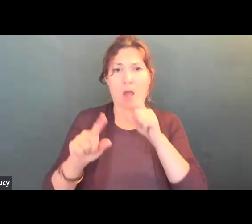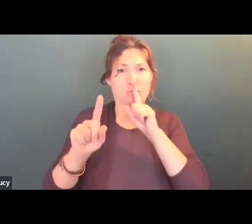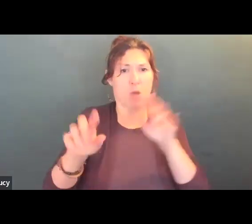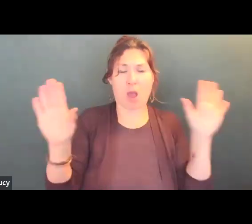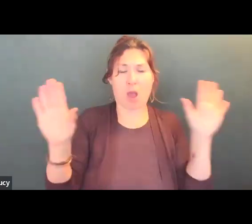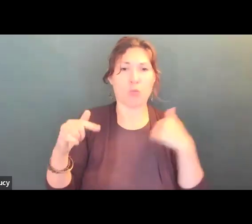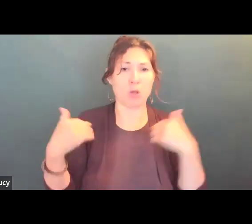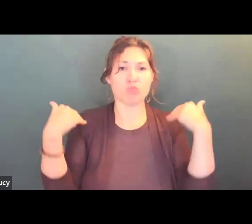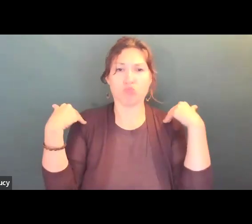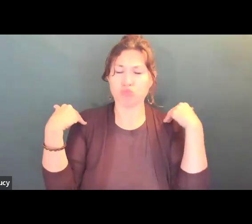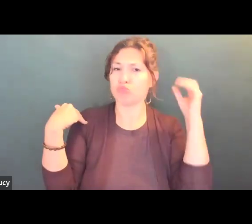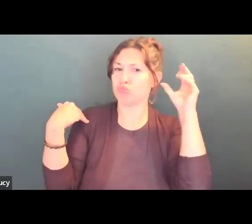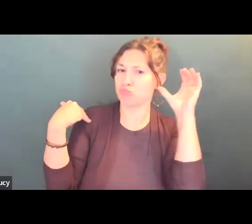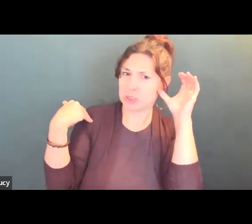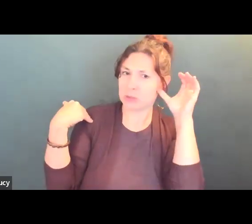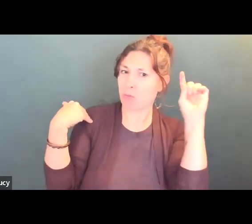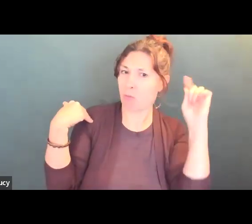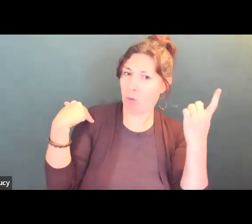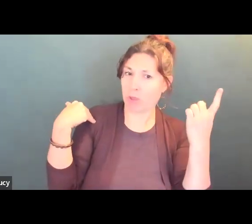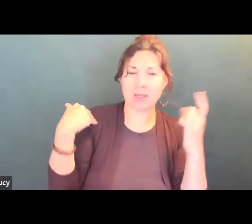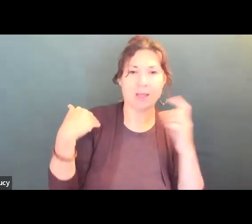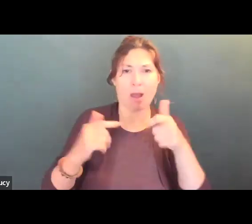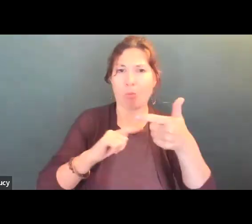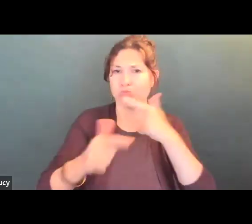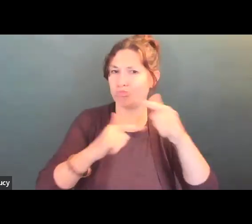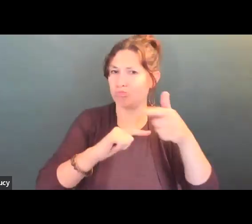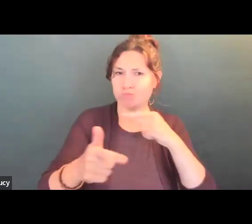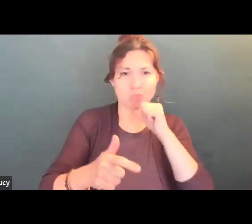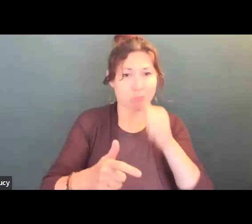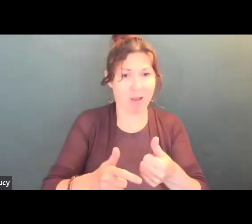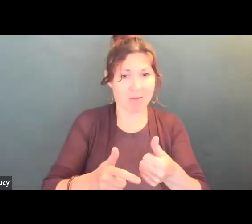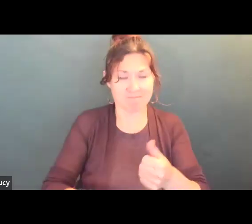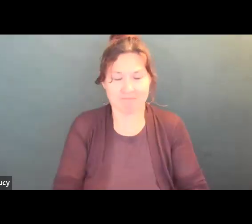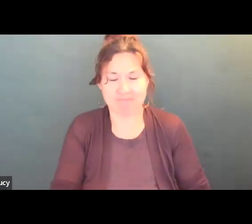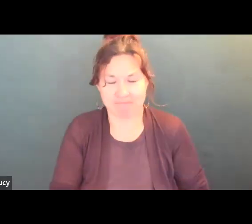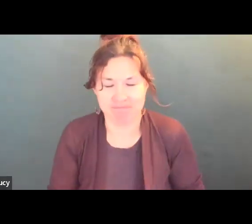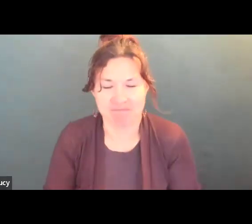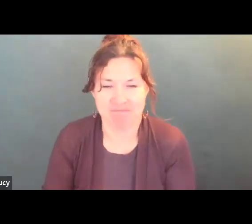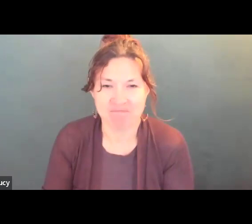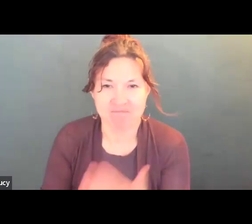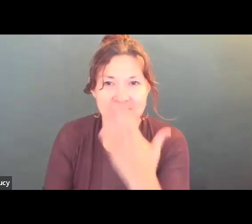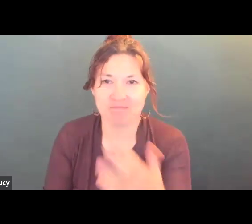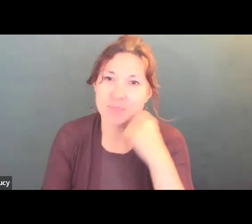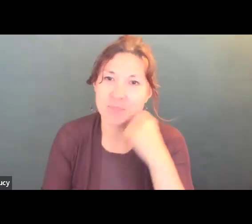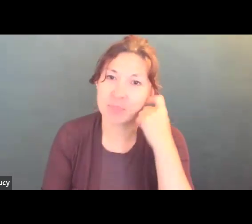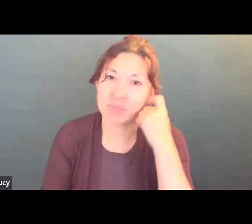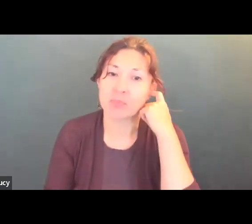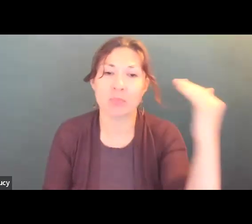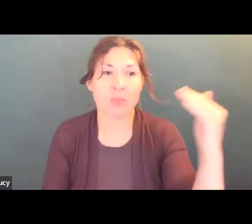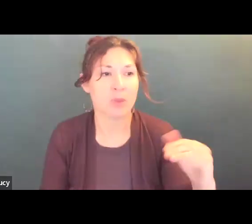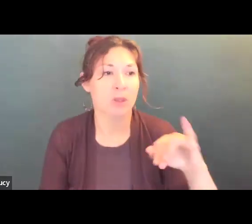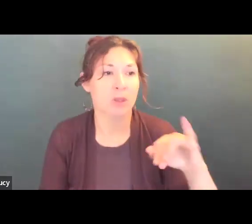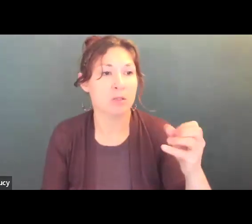listen. We don't get a chance to have a dialogue with you. Yeah, okay, So- thank you. So, thank you. Thank you very much. Next speaker is John